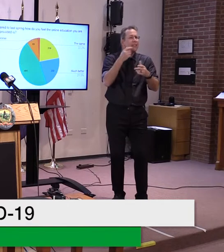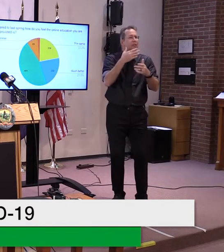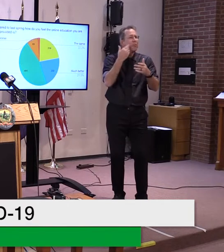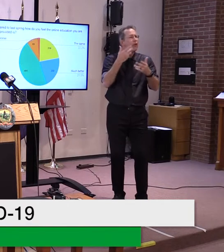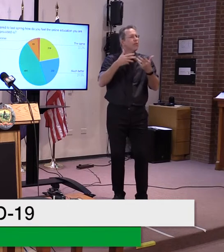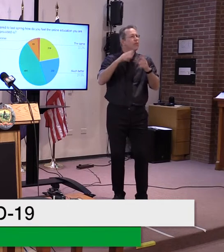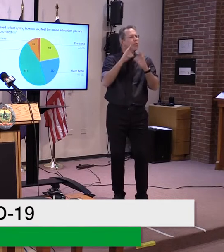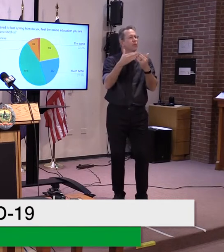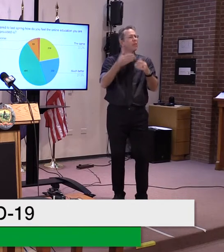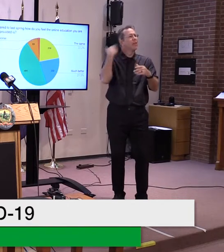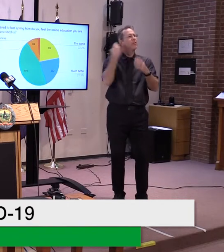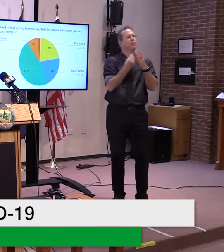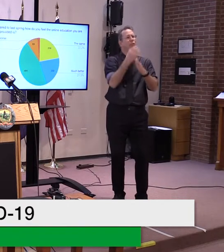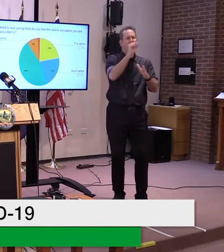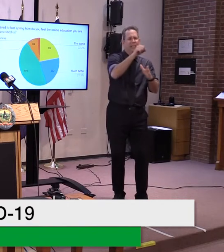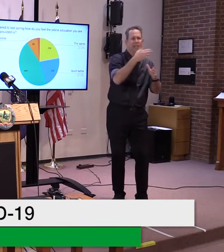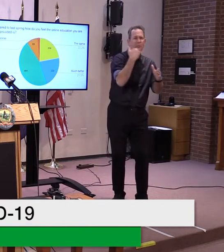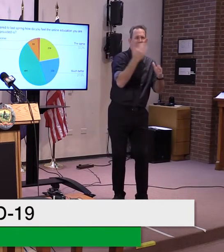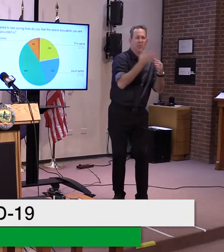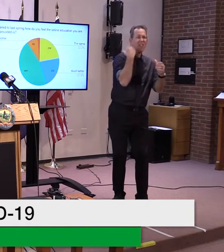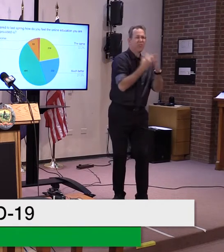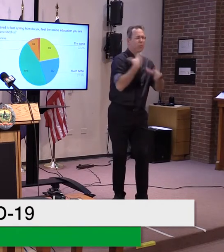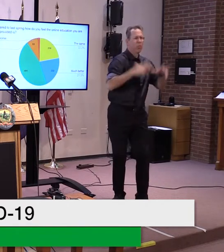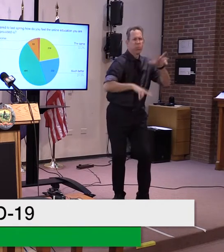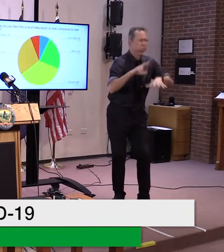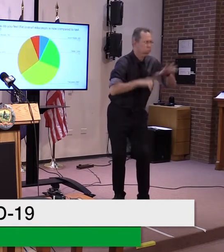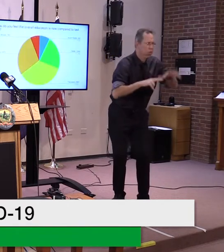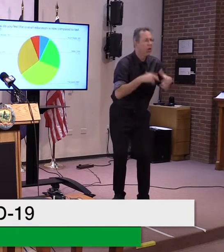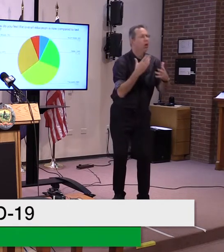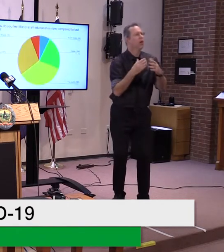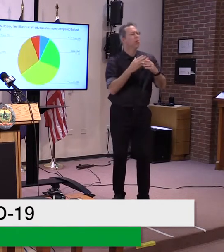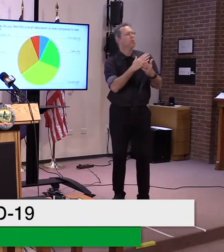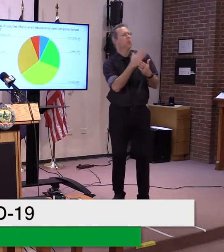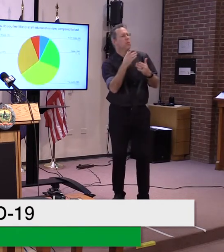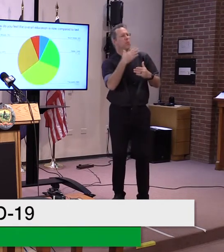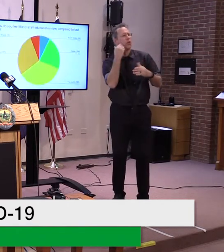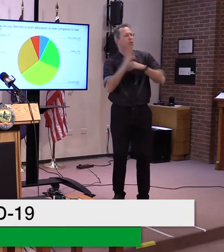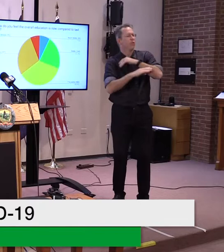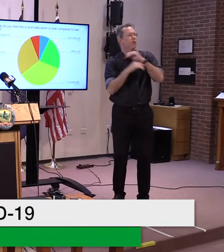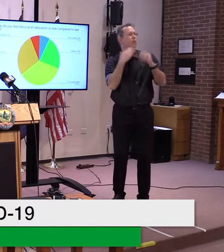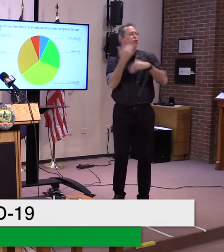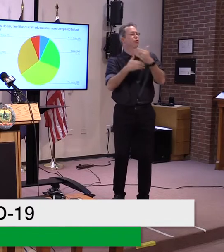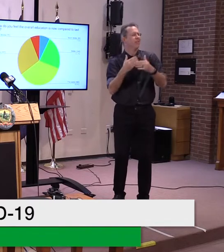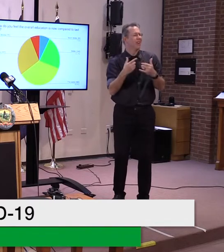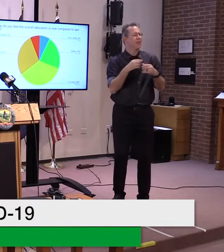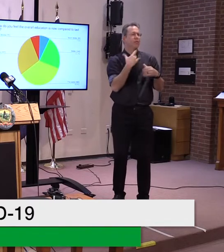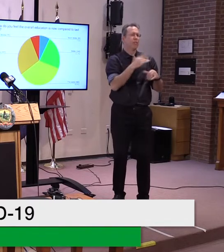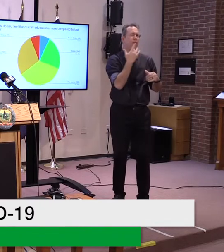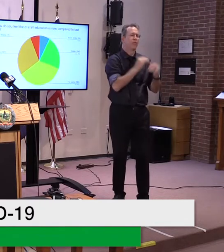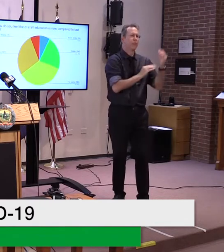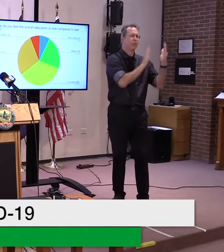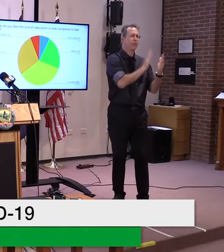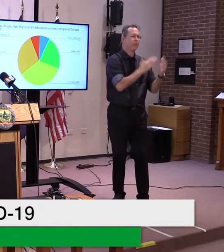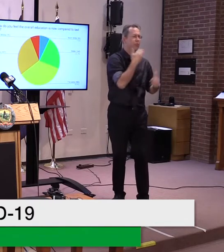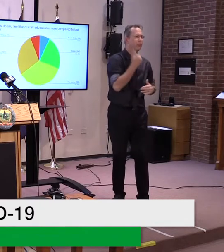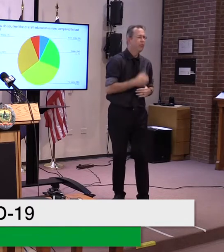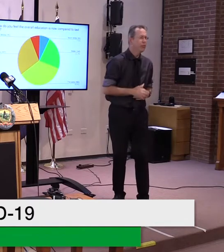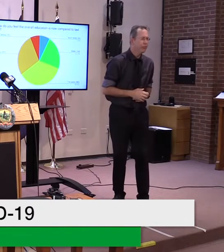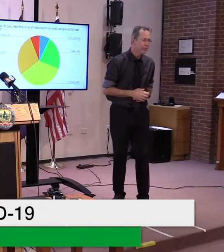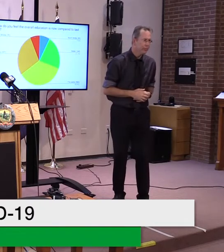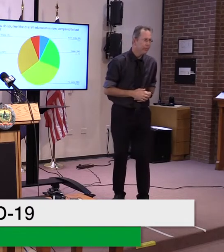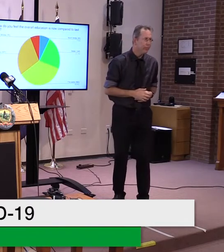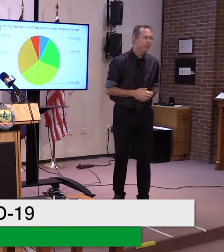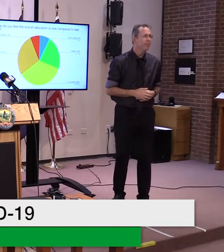will not be better than an in-person education next slide please so this slide is kind of adding up